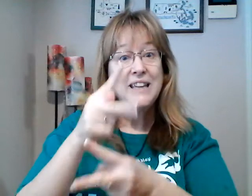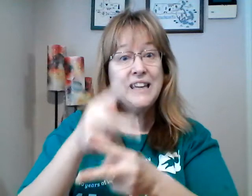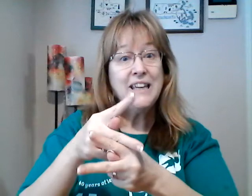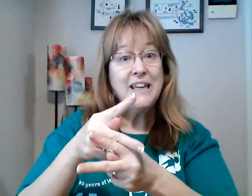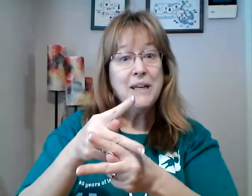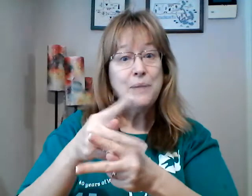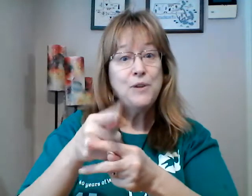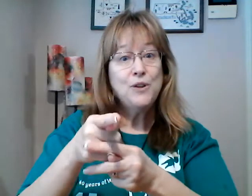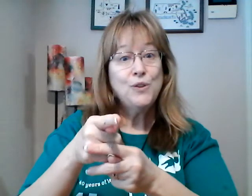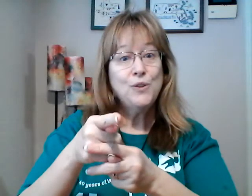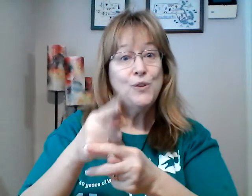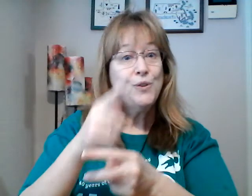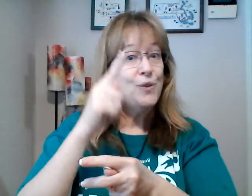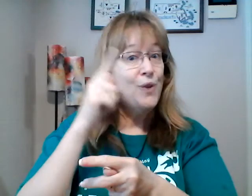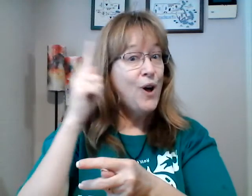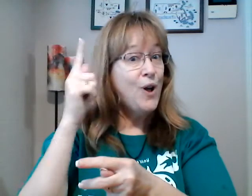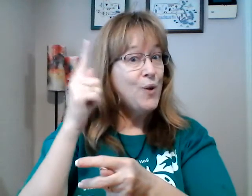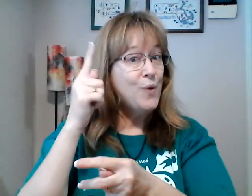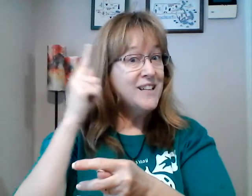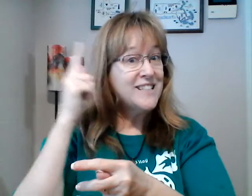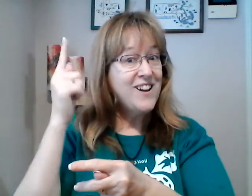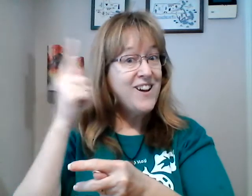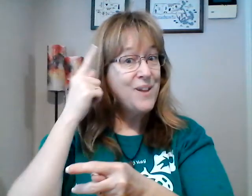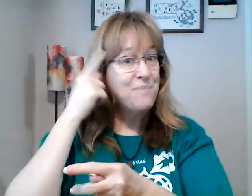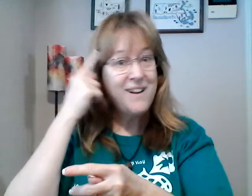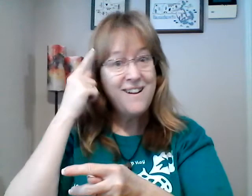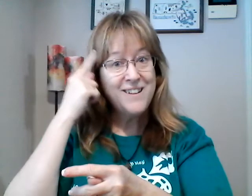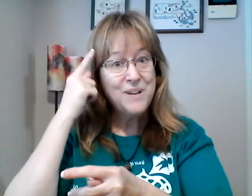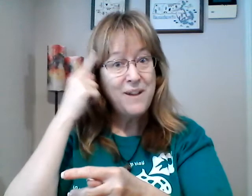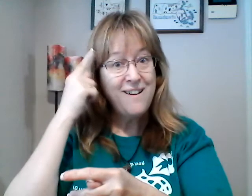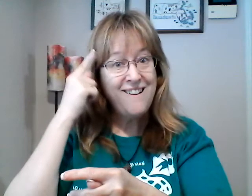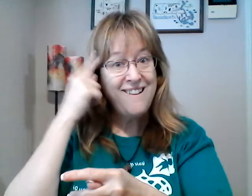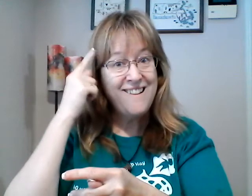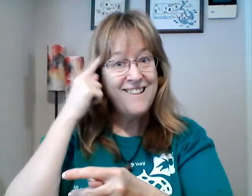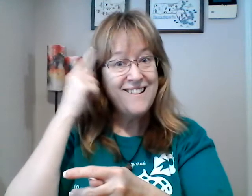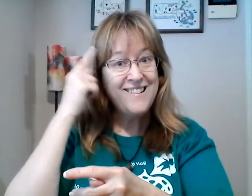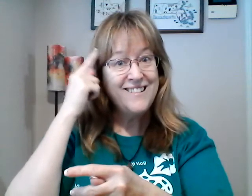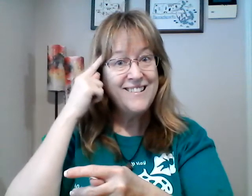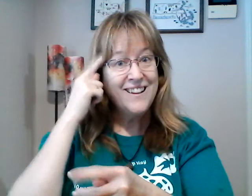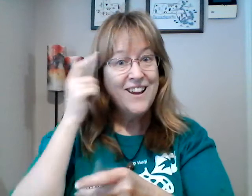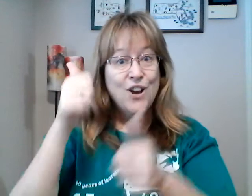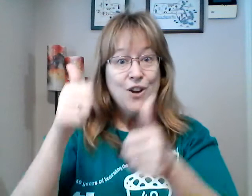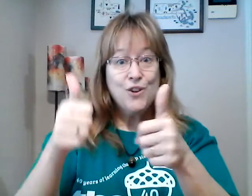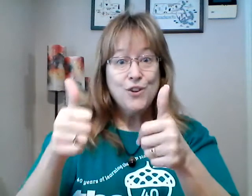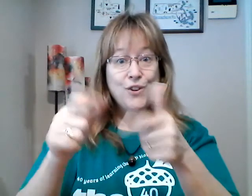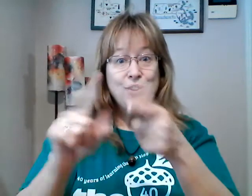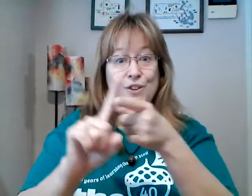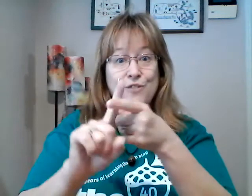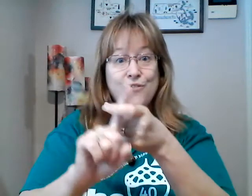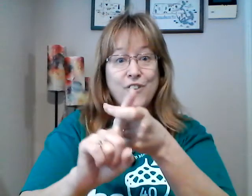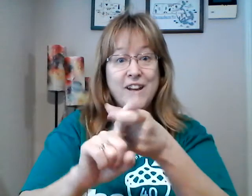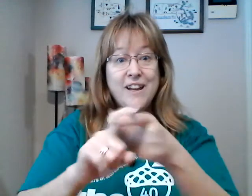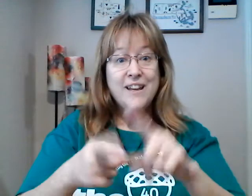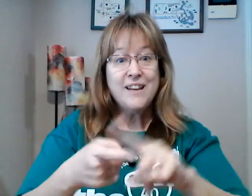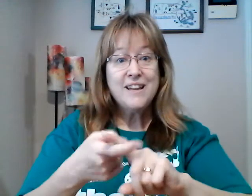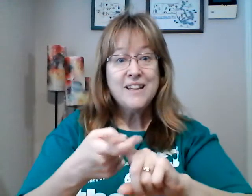keep you always on my mind Good friends